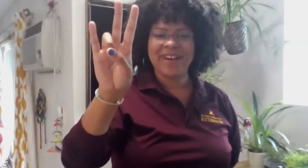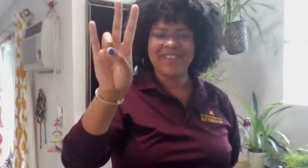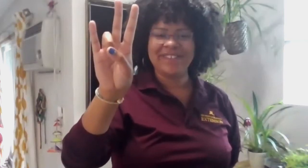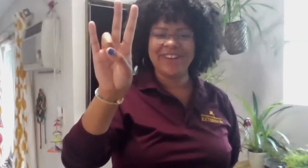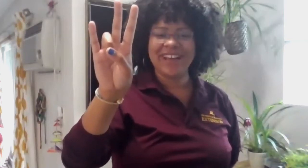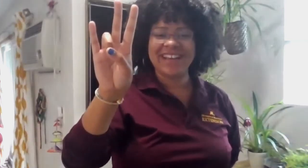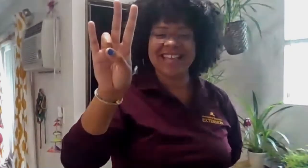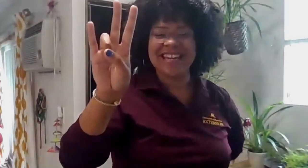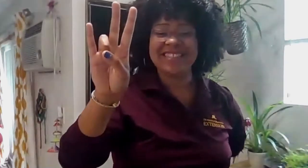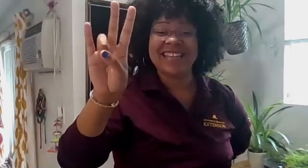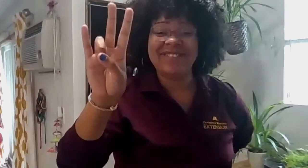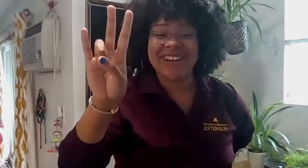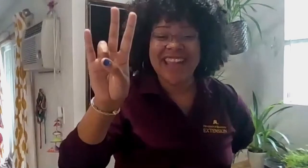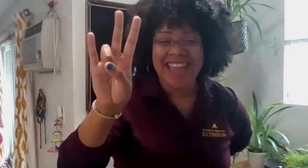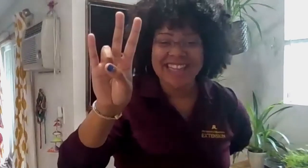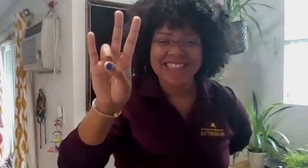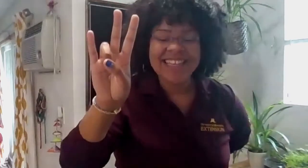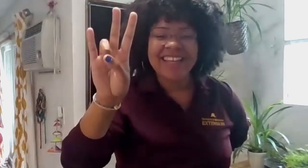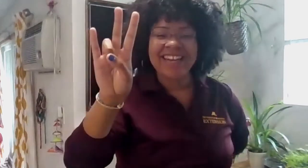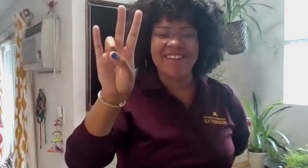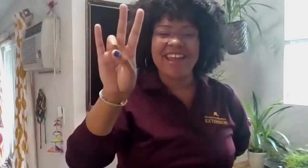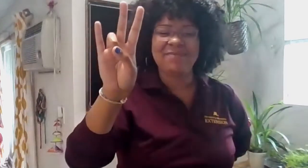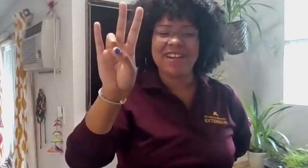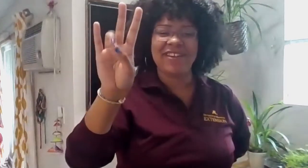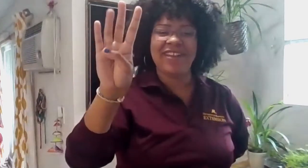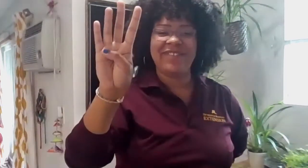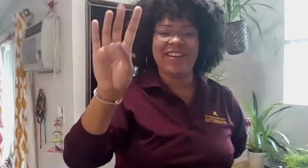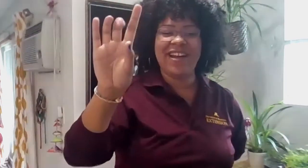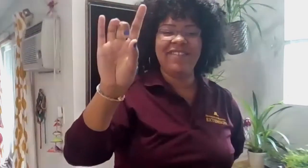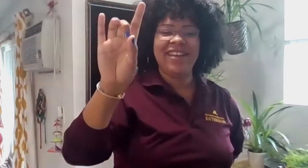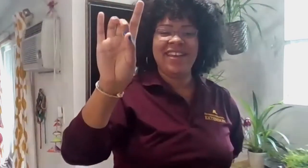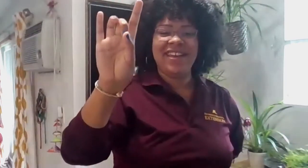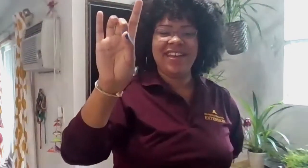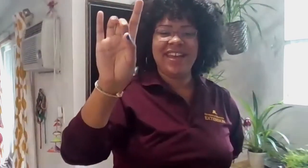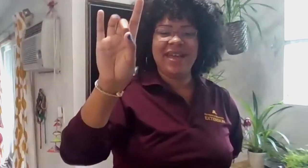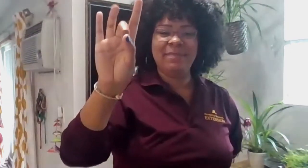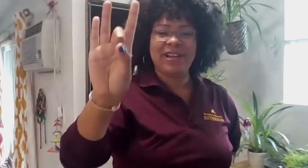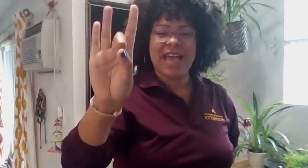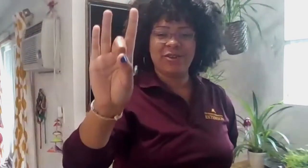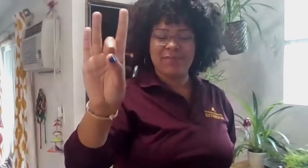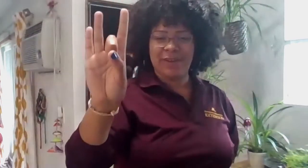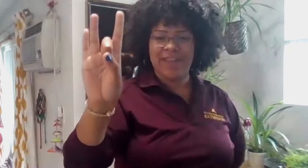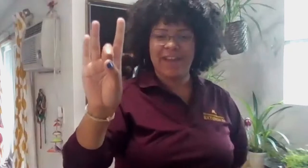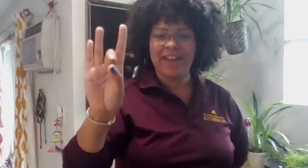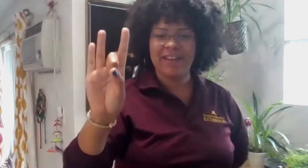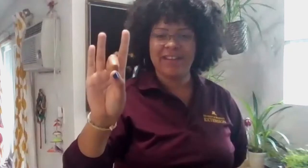Well, we're going to slide into the number eight. And the number eight is putting your ring finger up and putting down your middle finger.